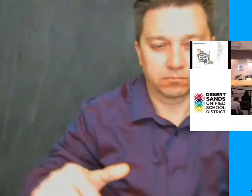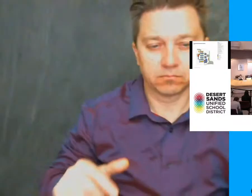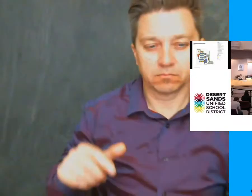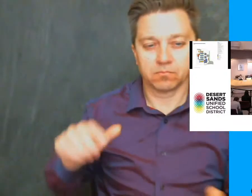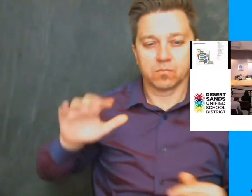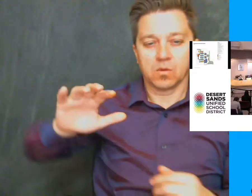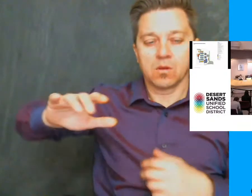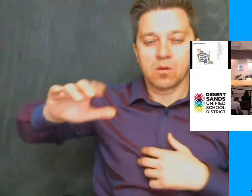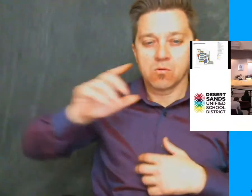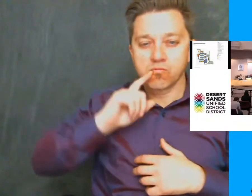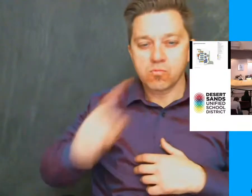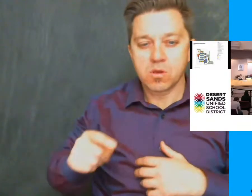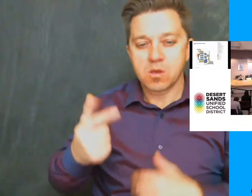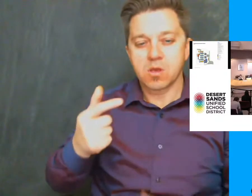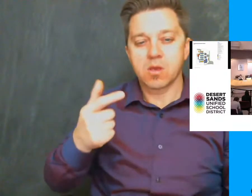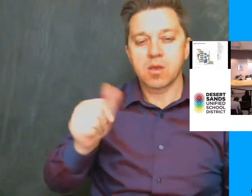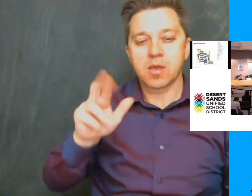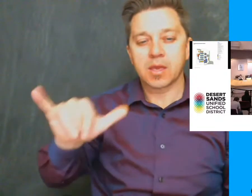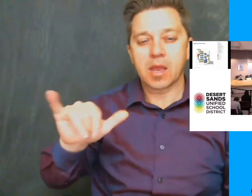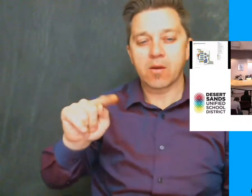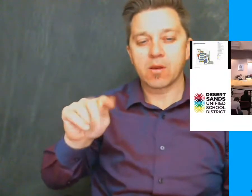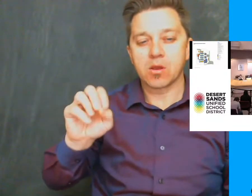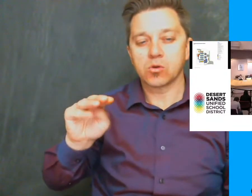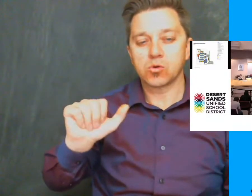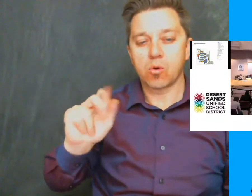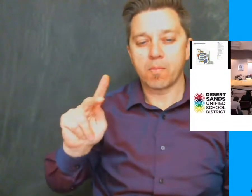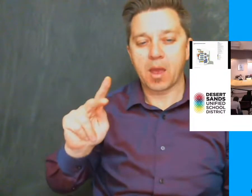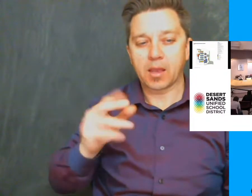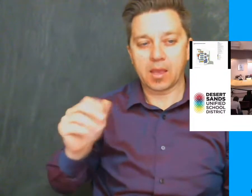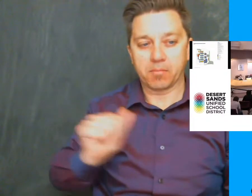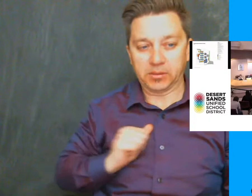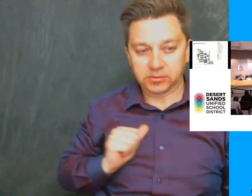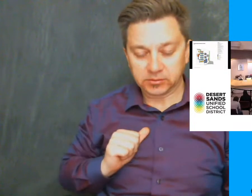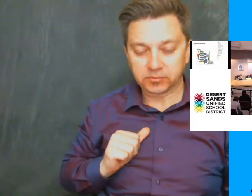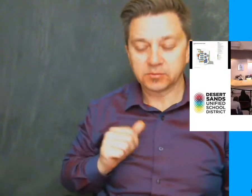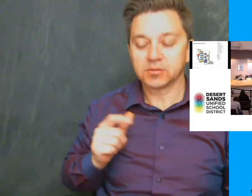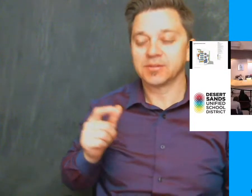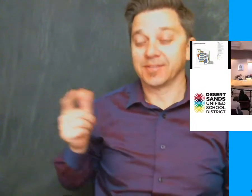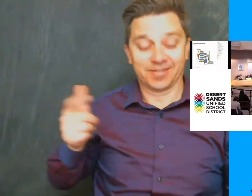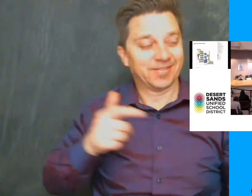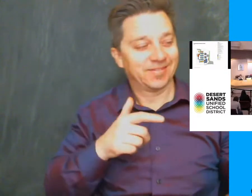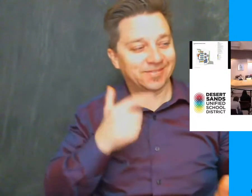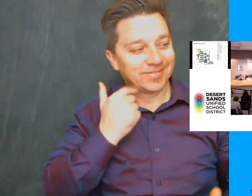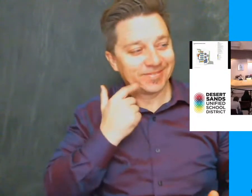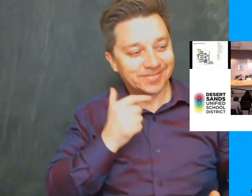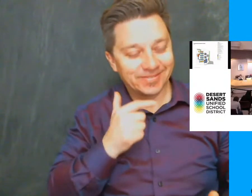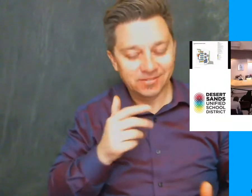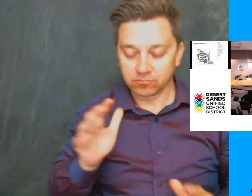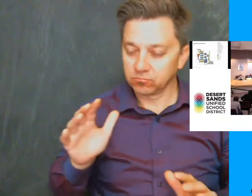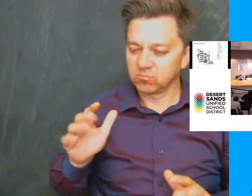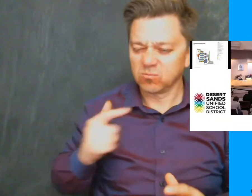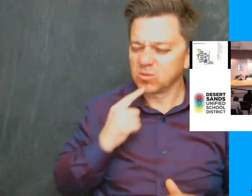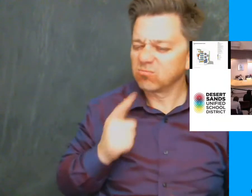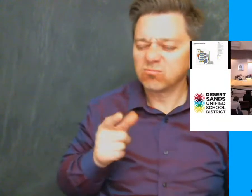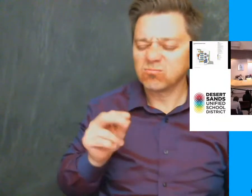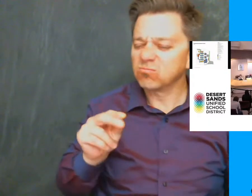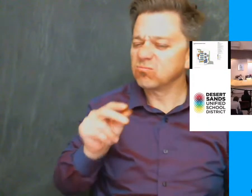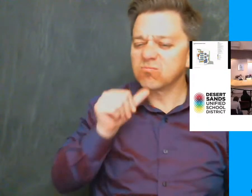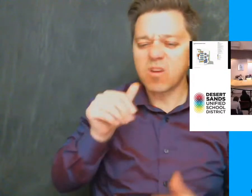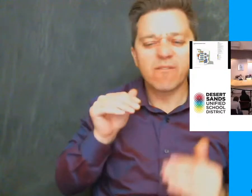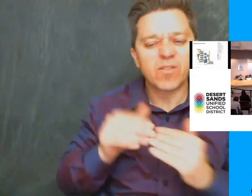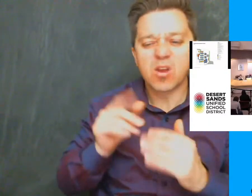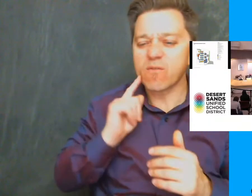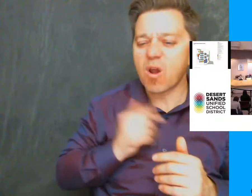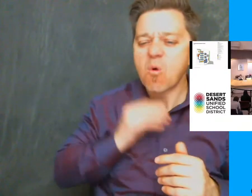Actually, it was Gary Tomac and myself, and we said, this is not fair to our homeowners.